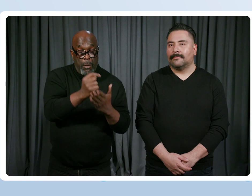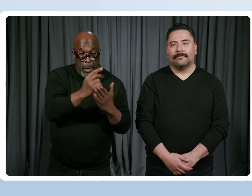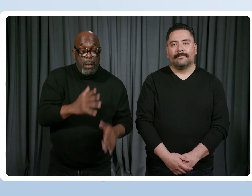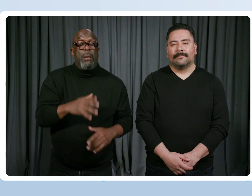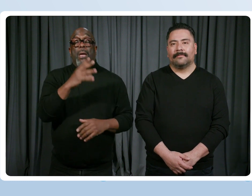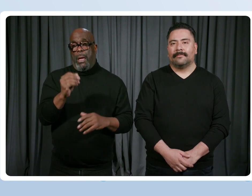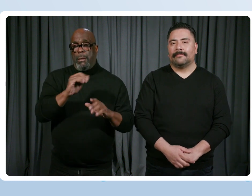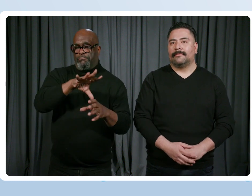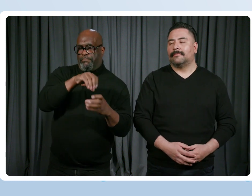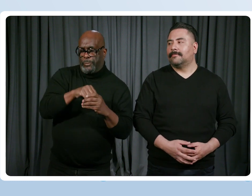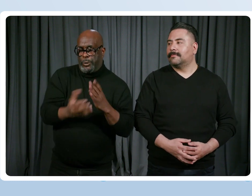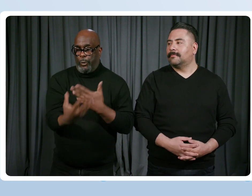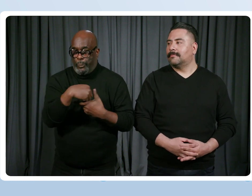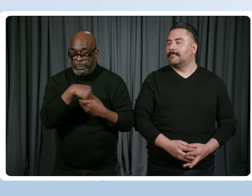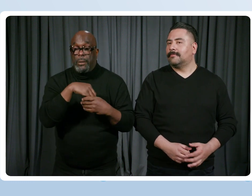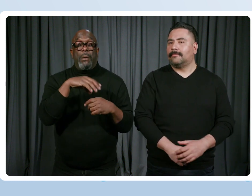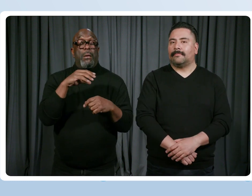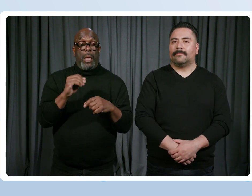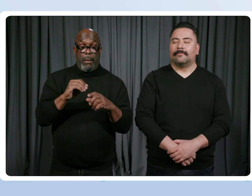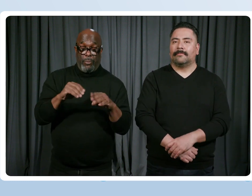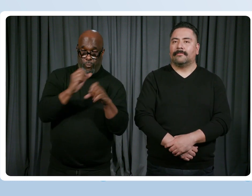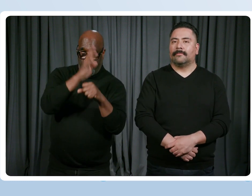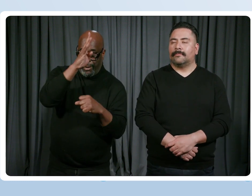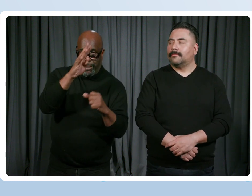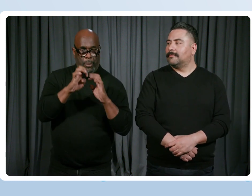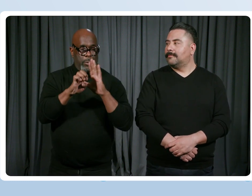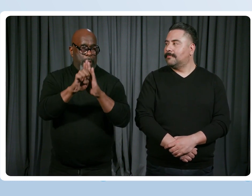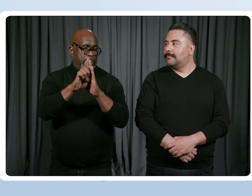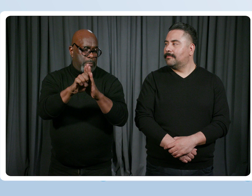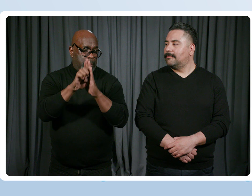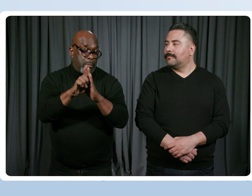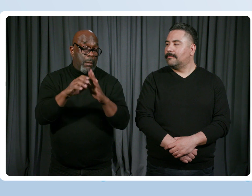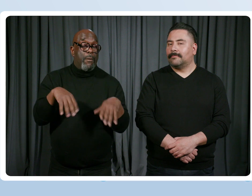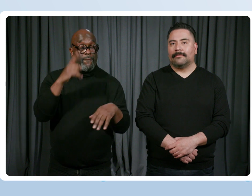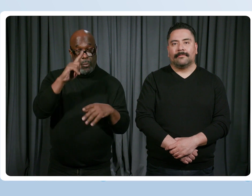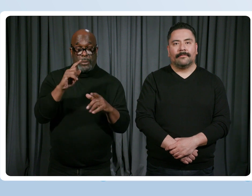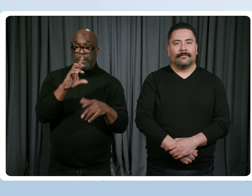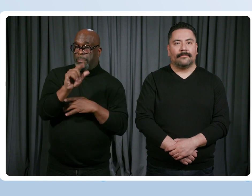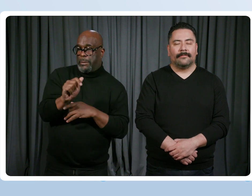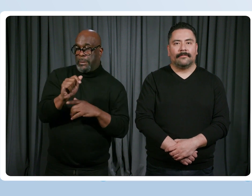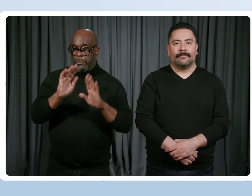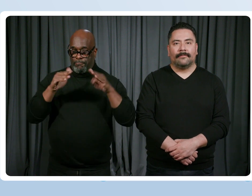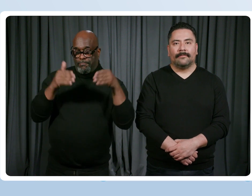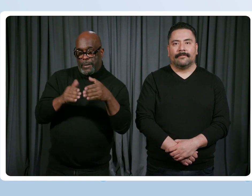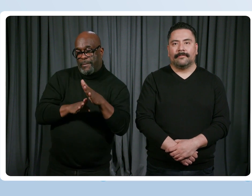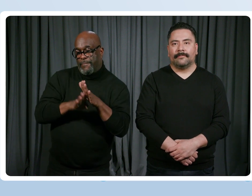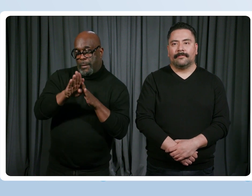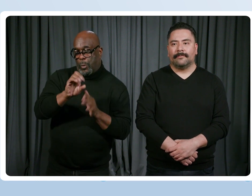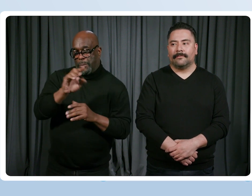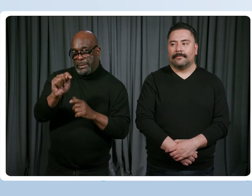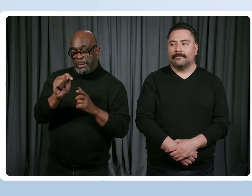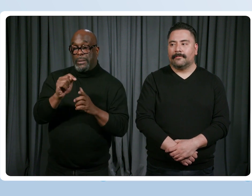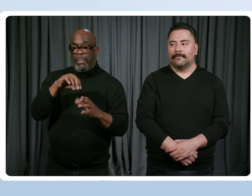justice through inclusion and created an educational model of disability to guide OT practice in that setting.